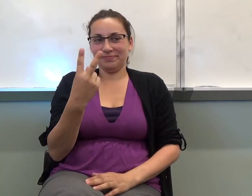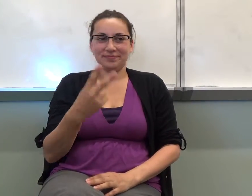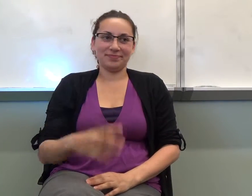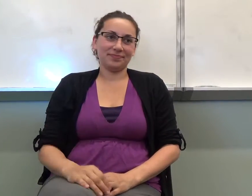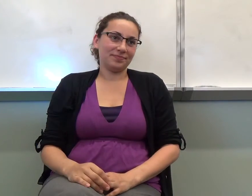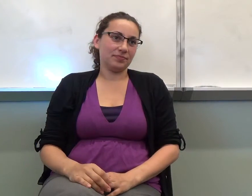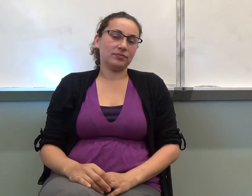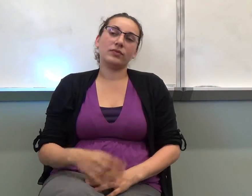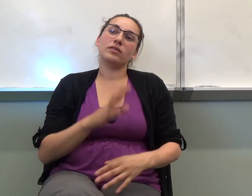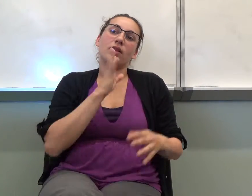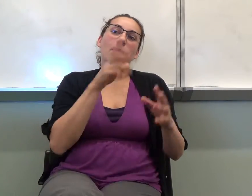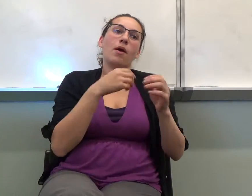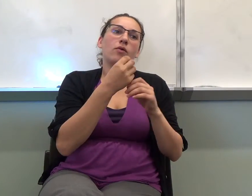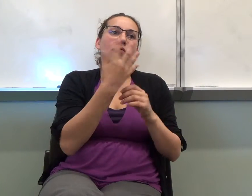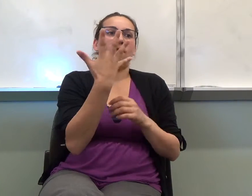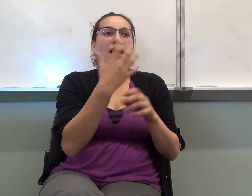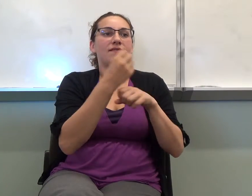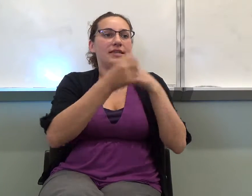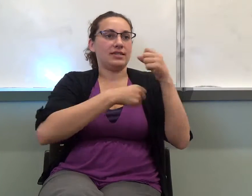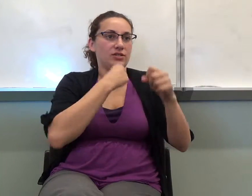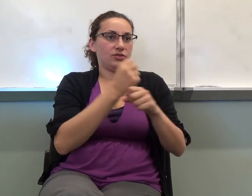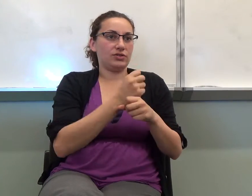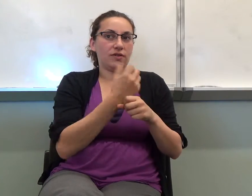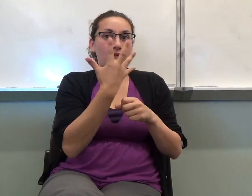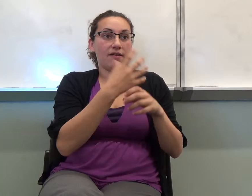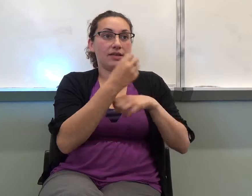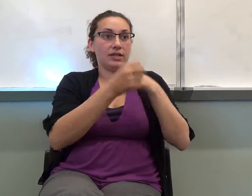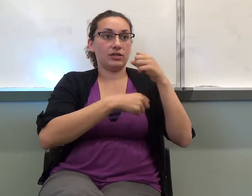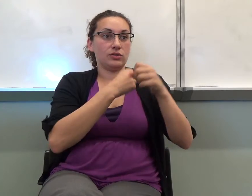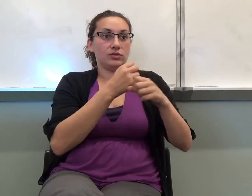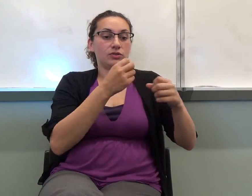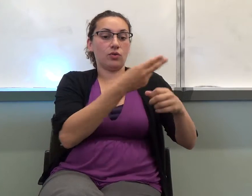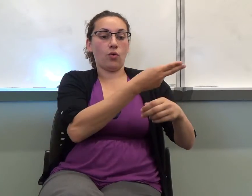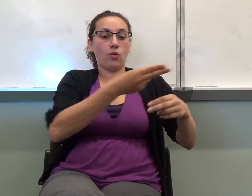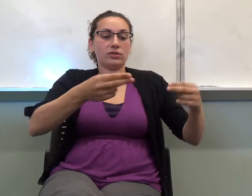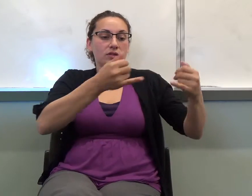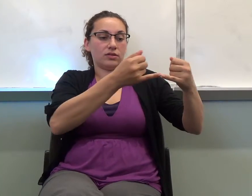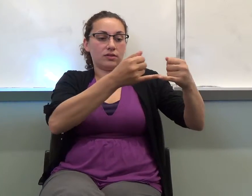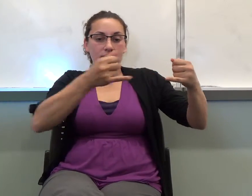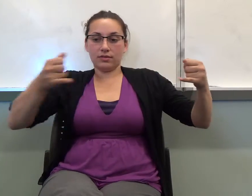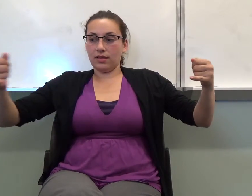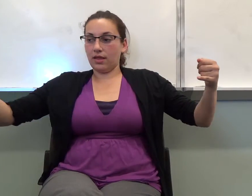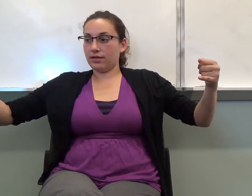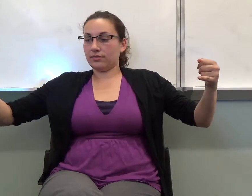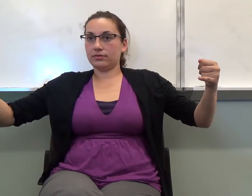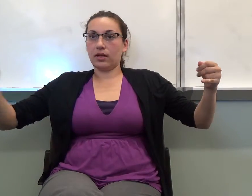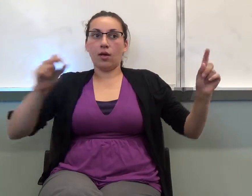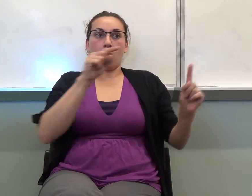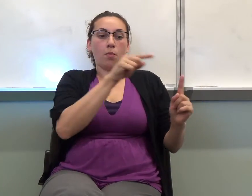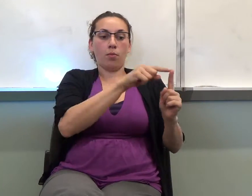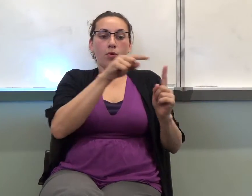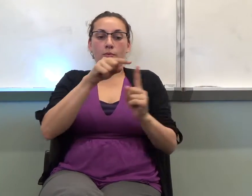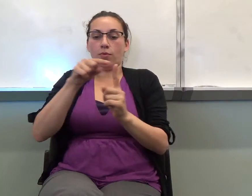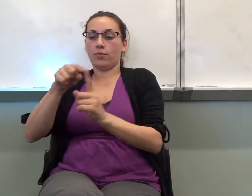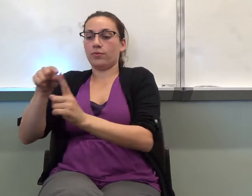5 years. 5 years on the horizontal axis and the data points for both the men and the women.